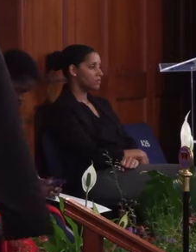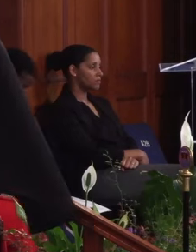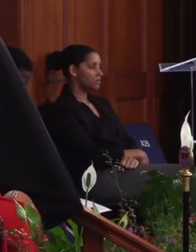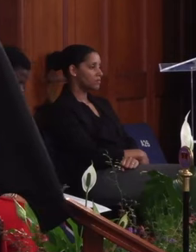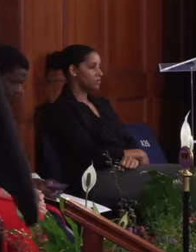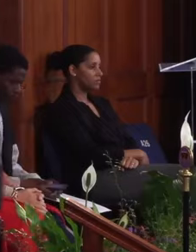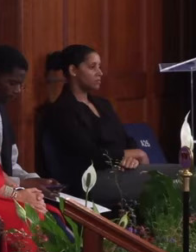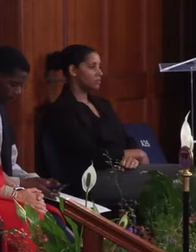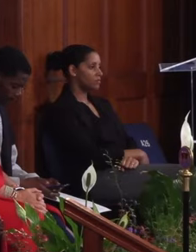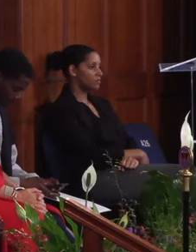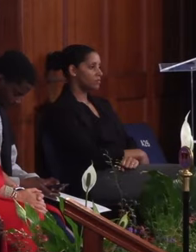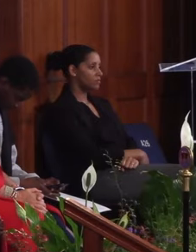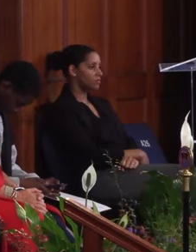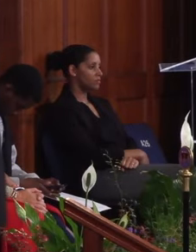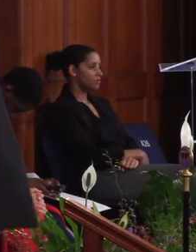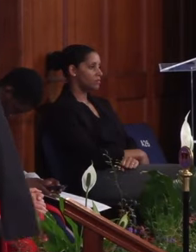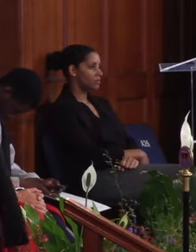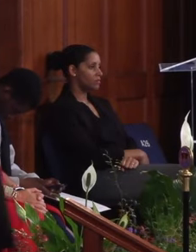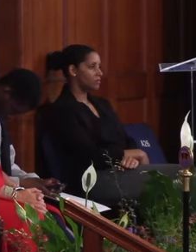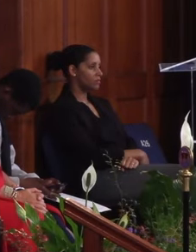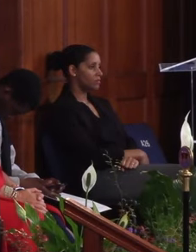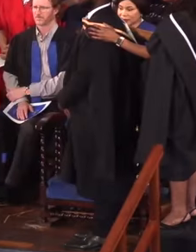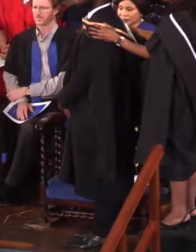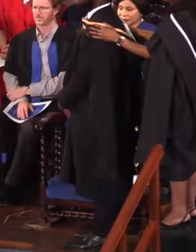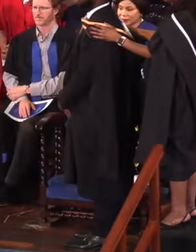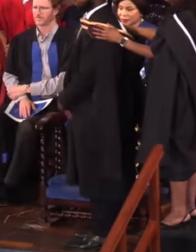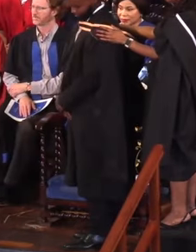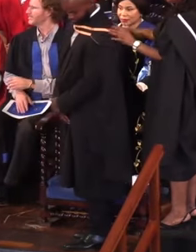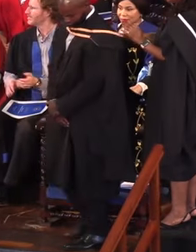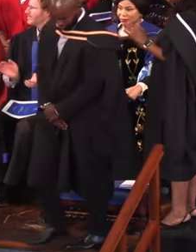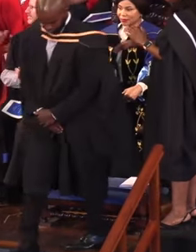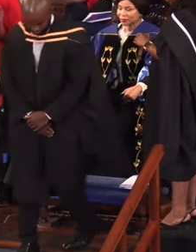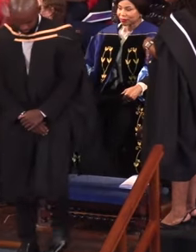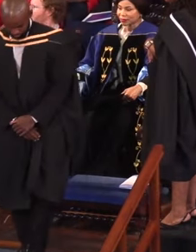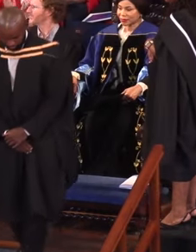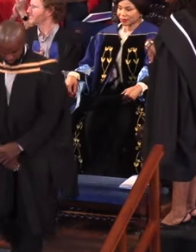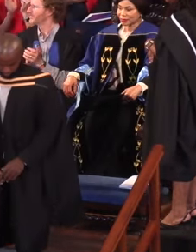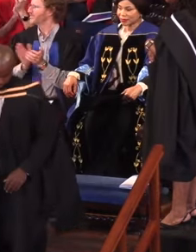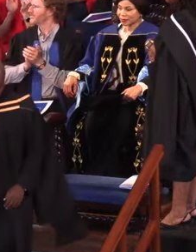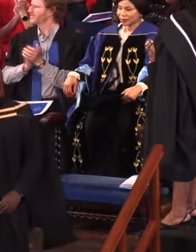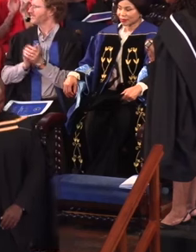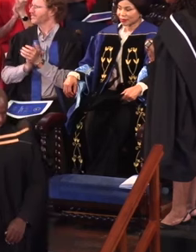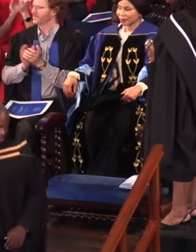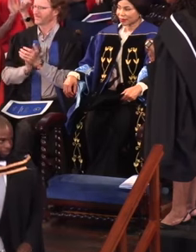For the degree of Master of Laws in Commercial Law, Jason Andrew Shepherd.